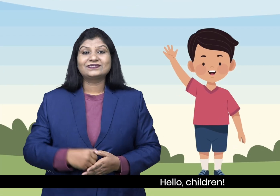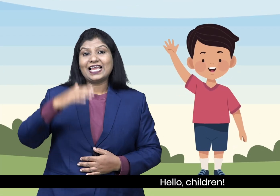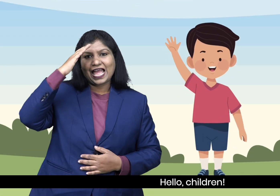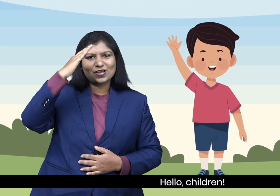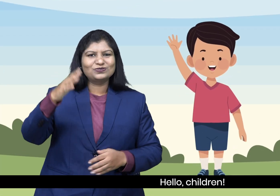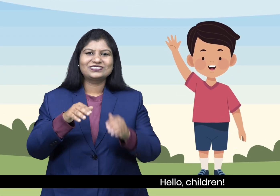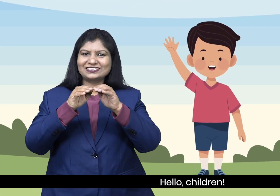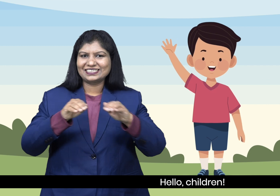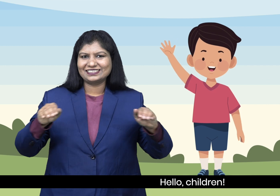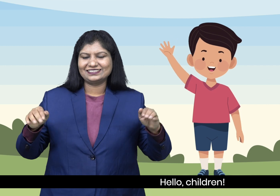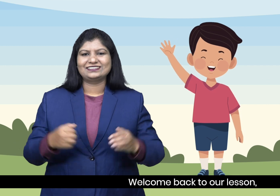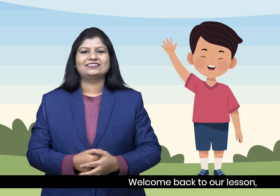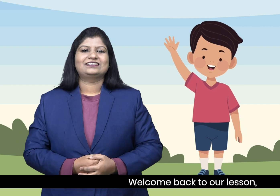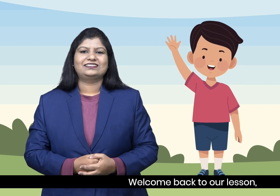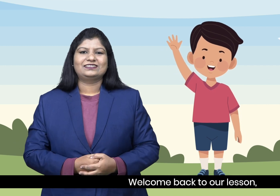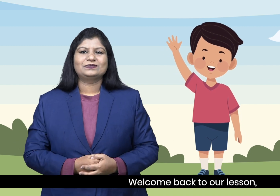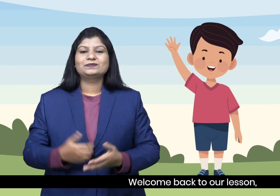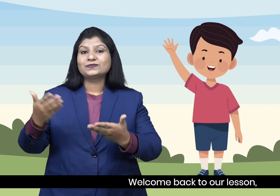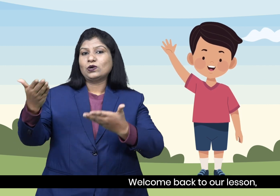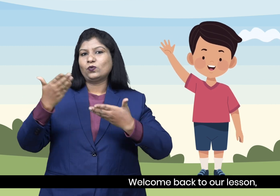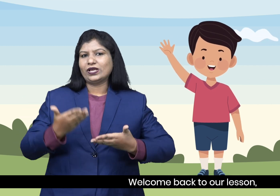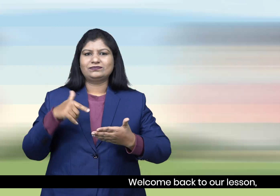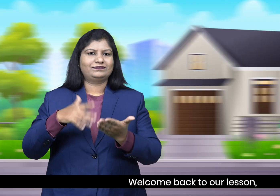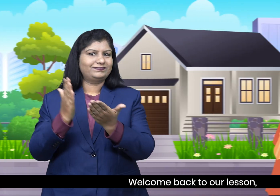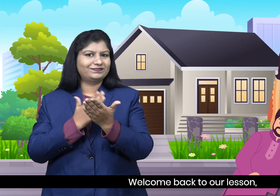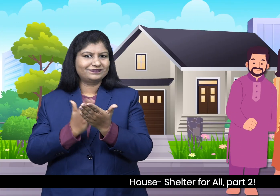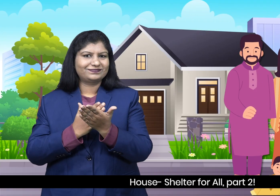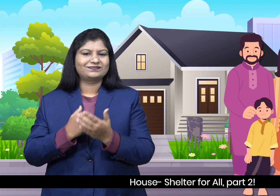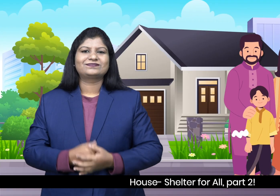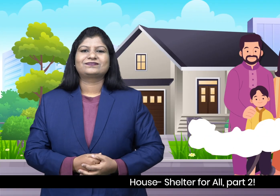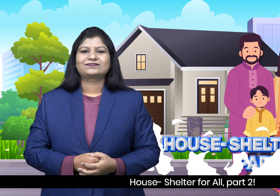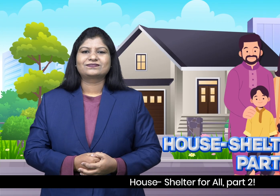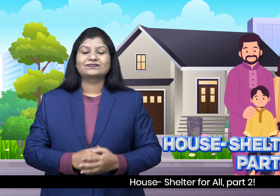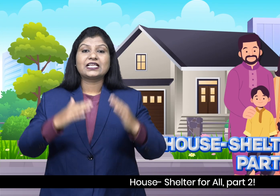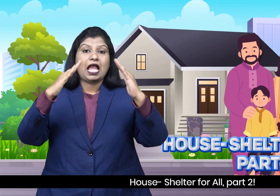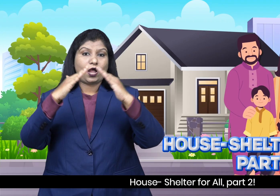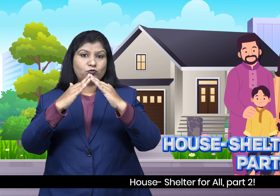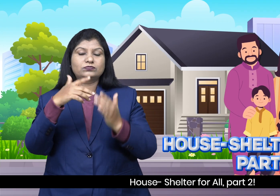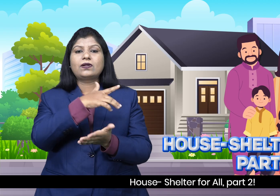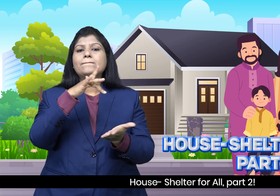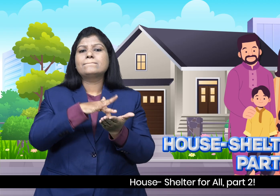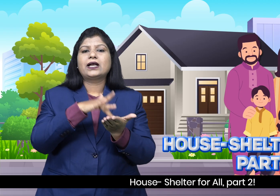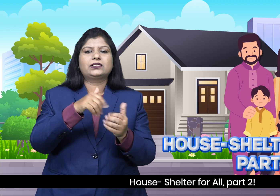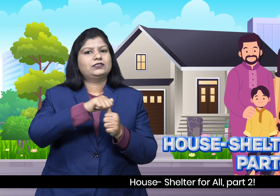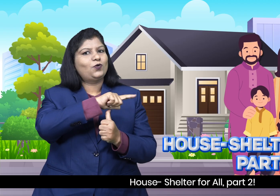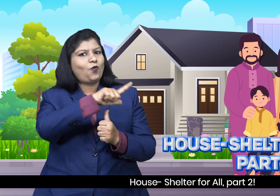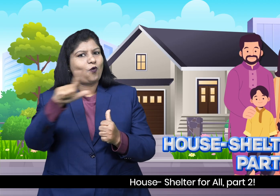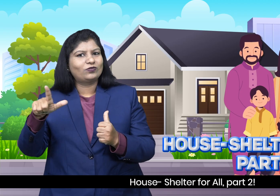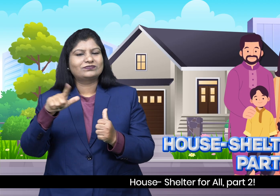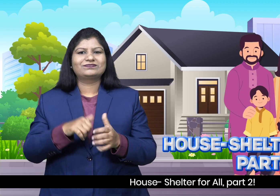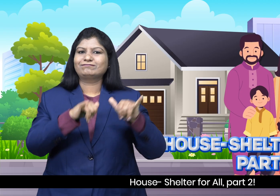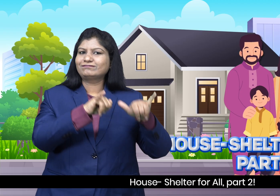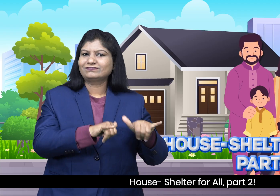Hello children, welcome back to our lesson. House, Shelter for All, Part